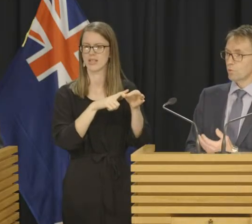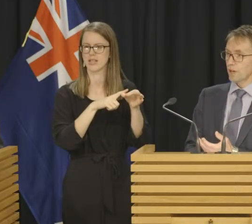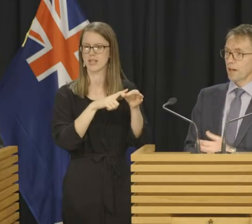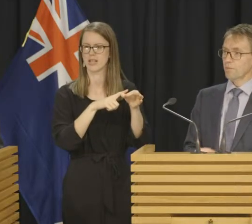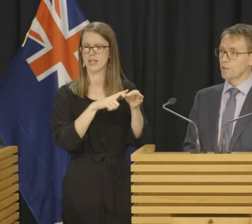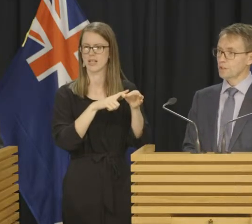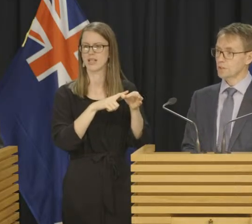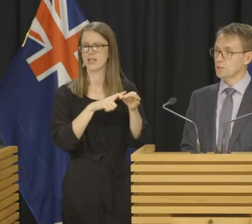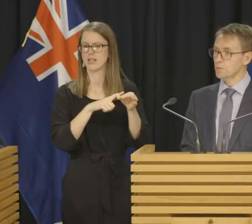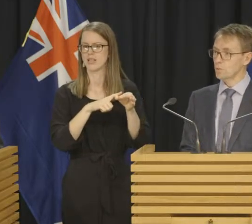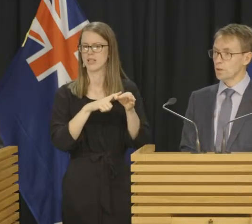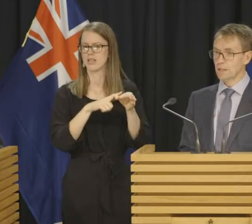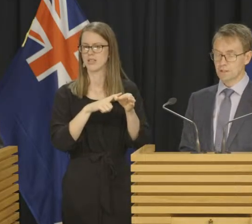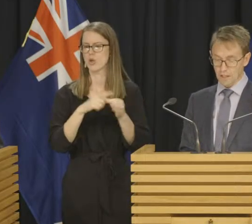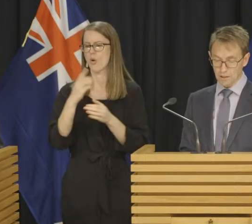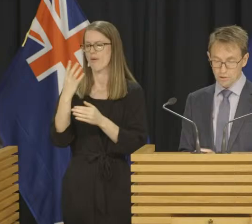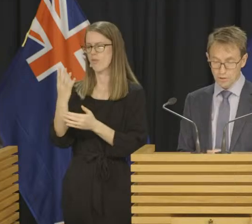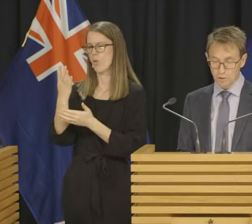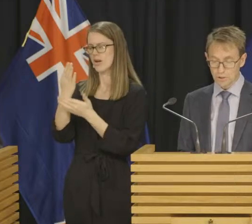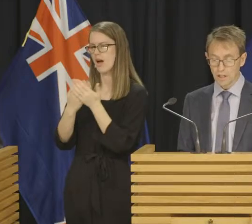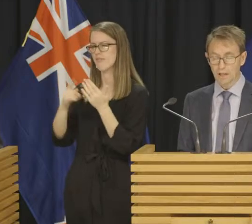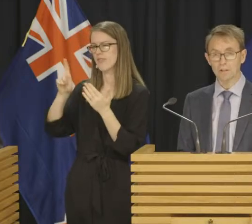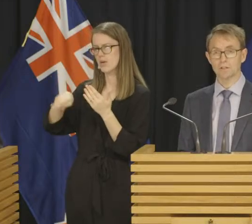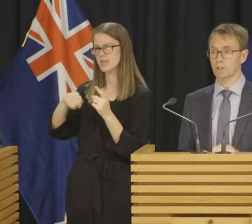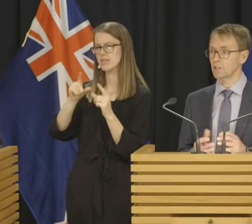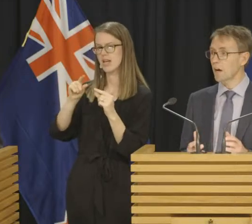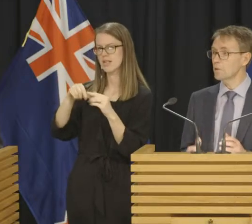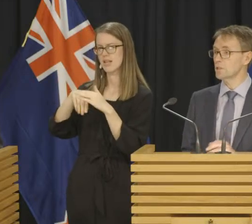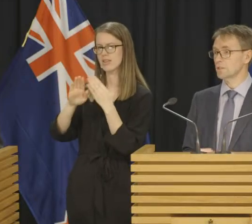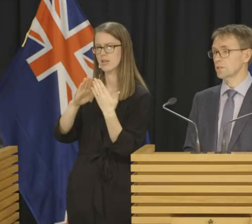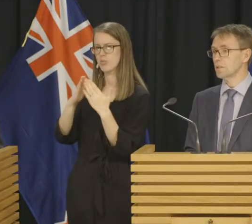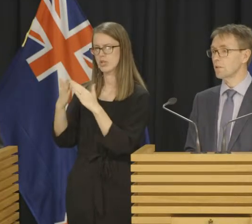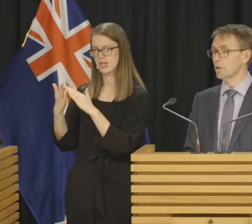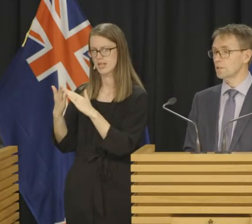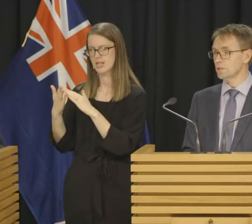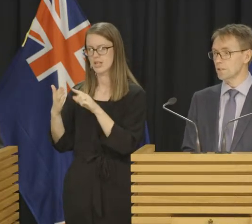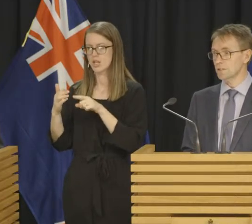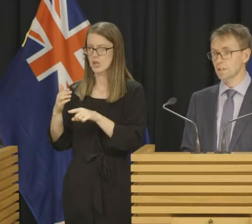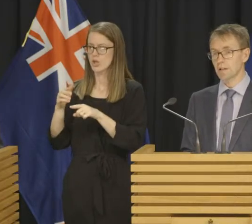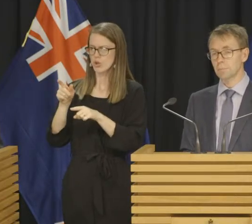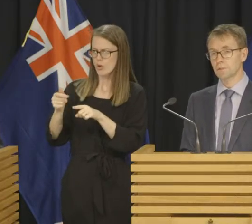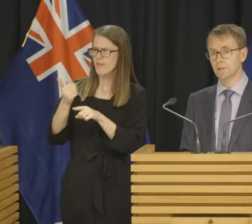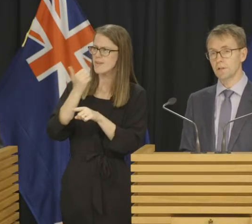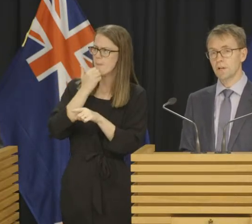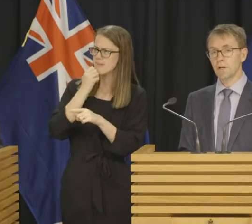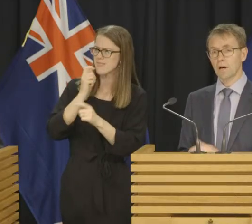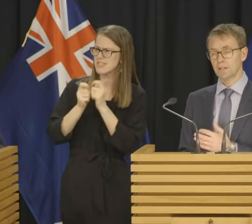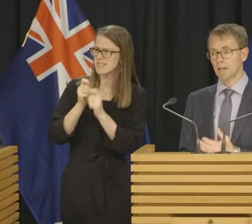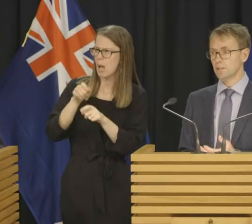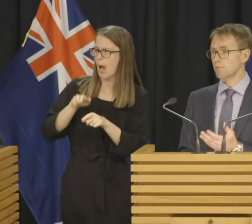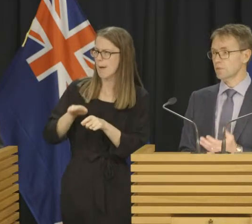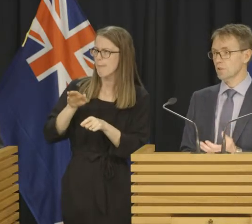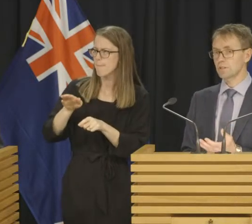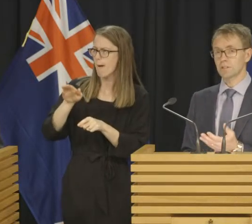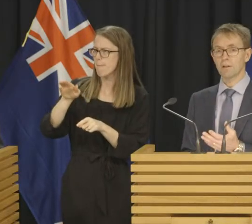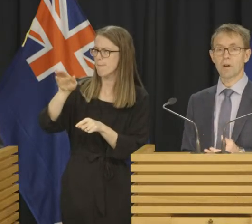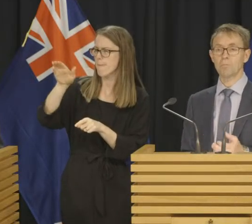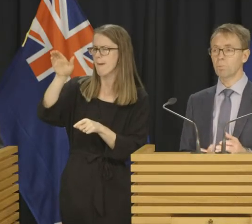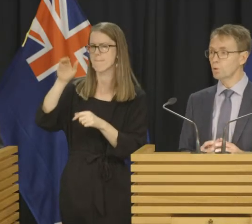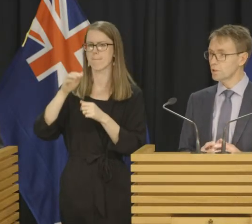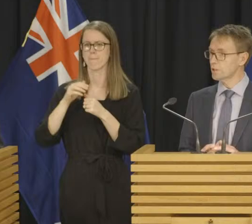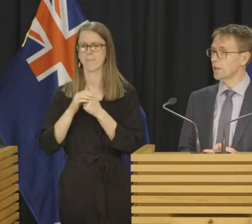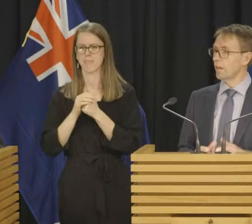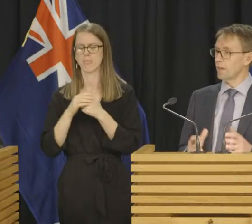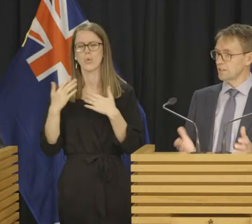over 4,500 were undertaken in the community, and it's encouraging to see that rise in testing numbers. I can't emphasise enough